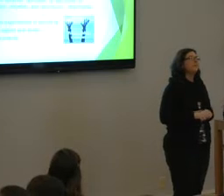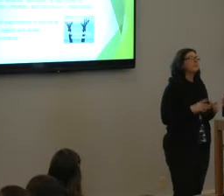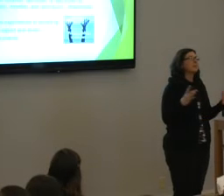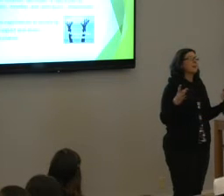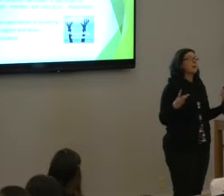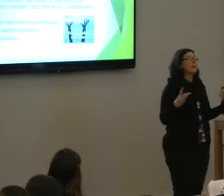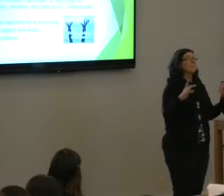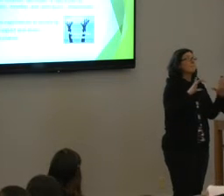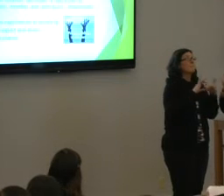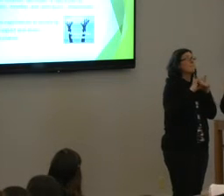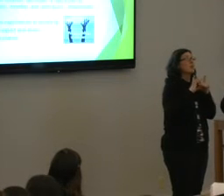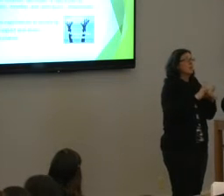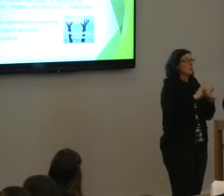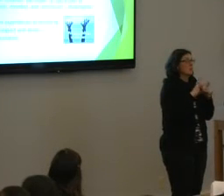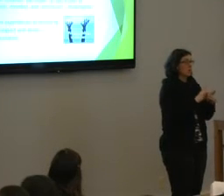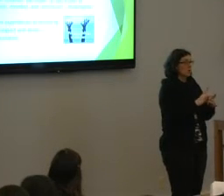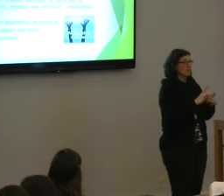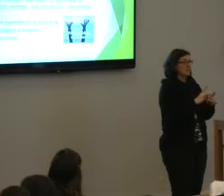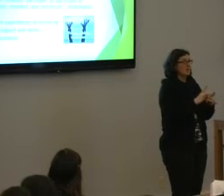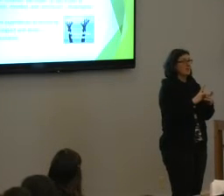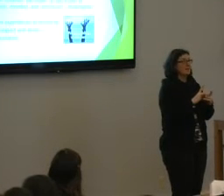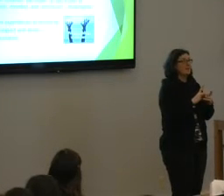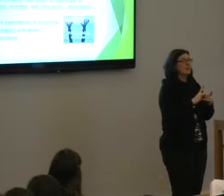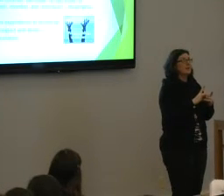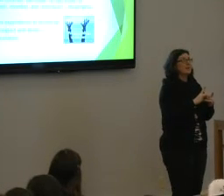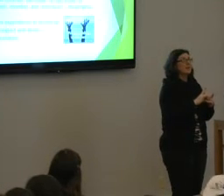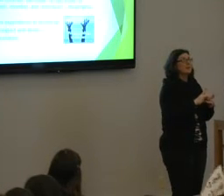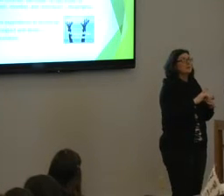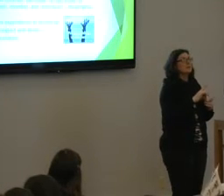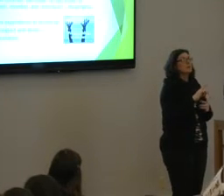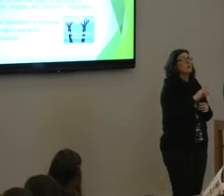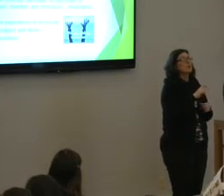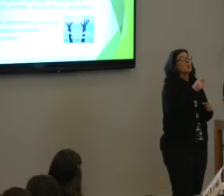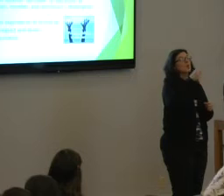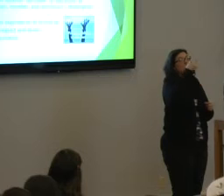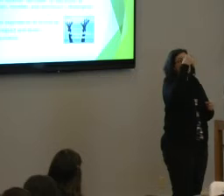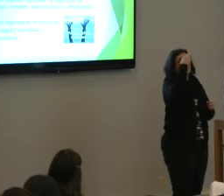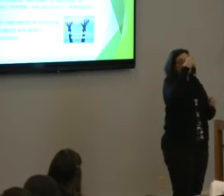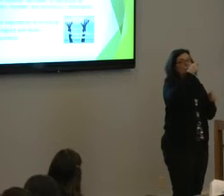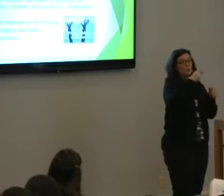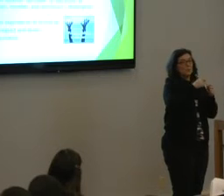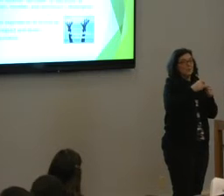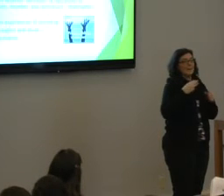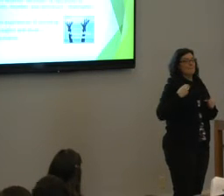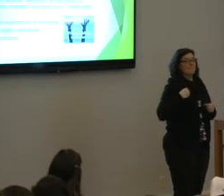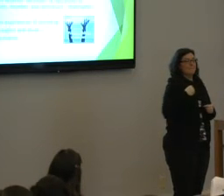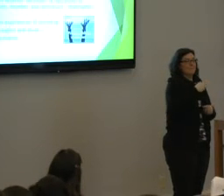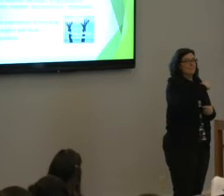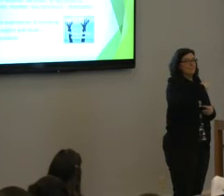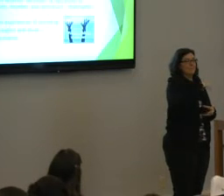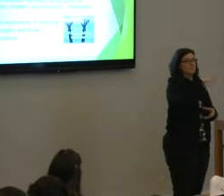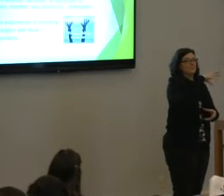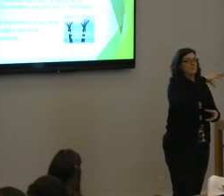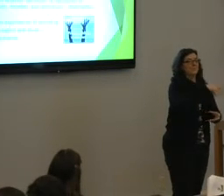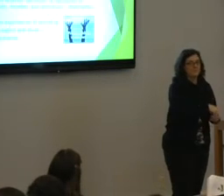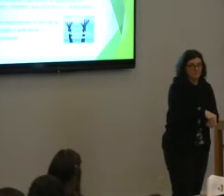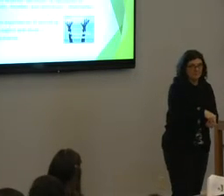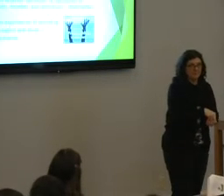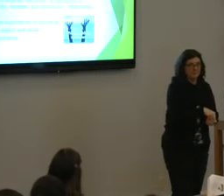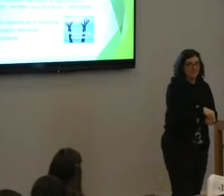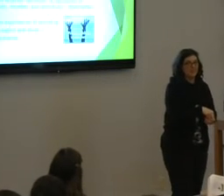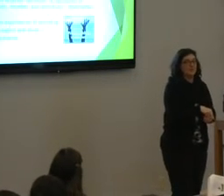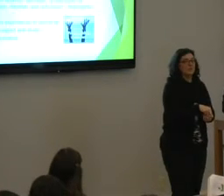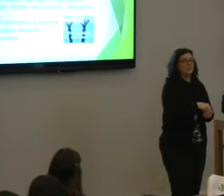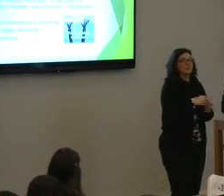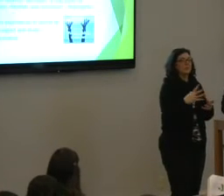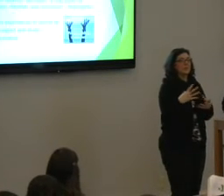Belonging then ends up in the long run being remembering, helping people to be re-membered back